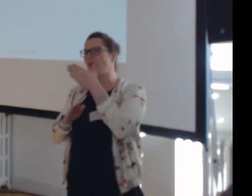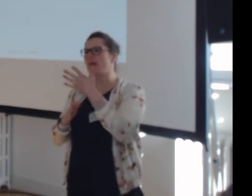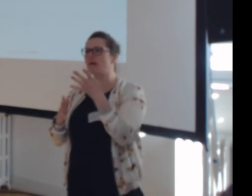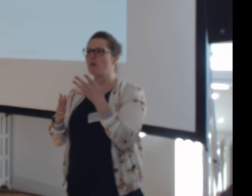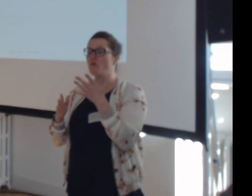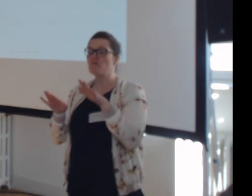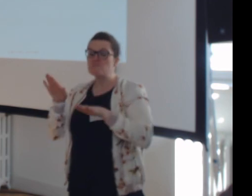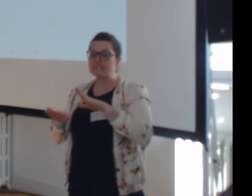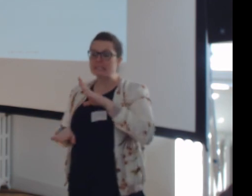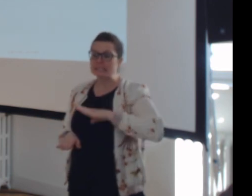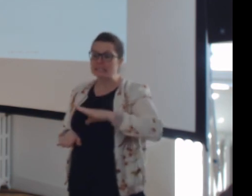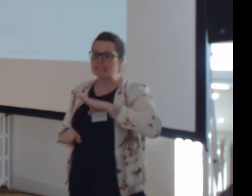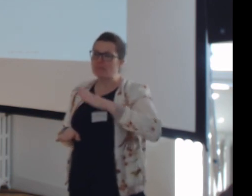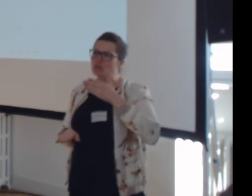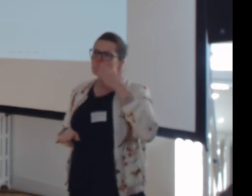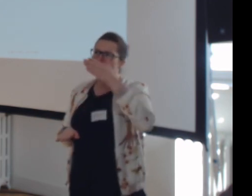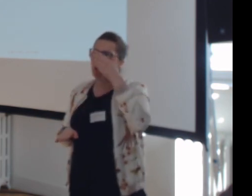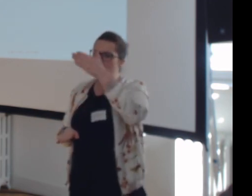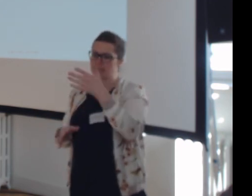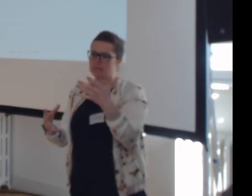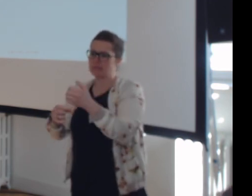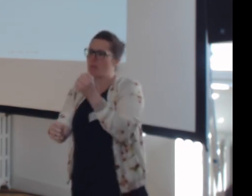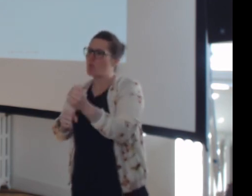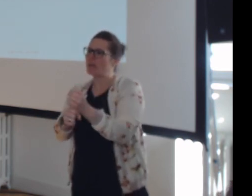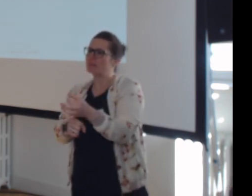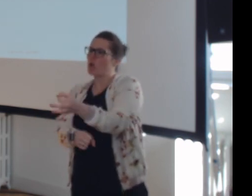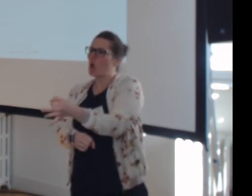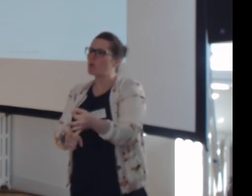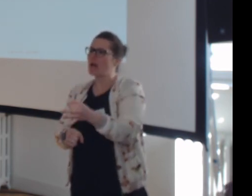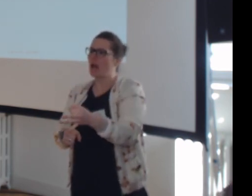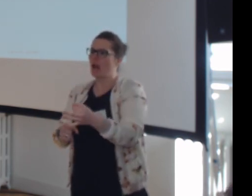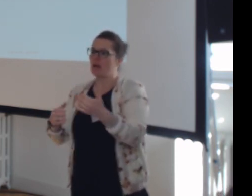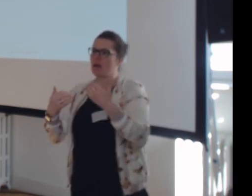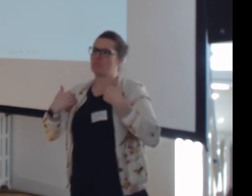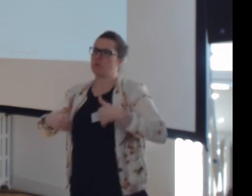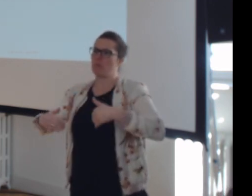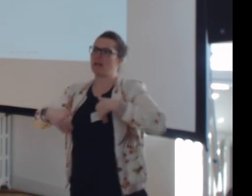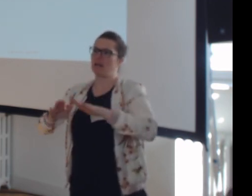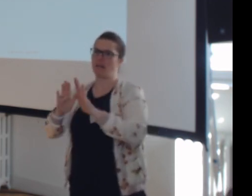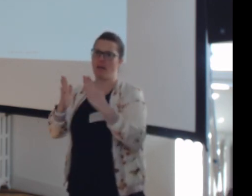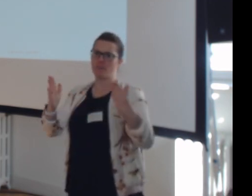could it be interesting to work in the future with local public libraries?